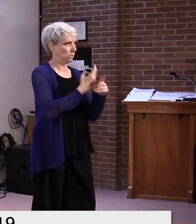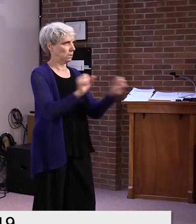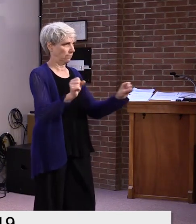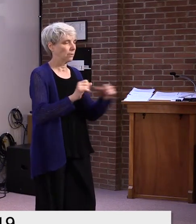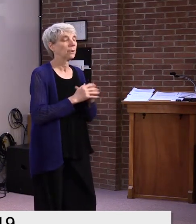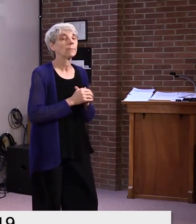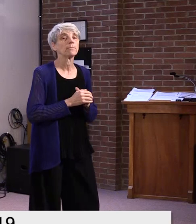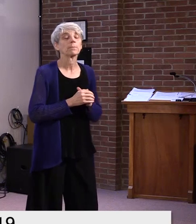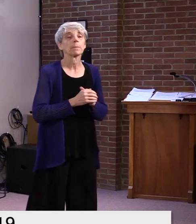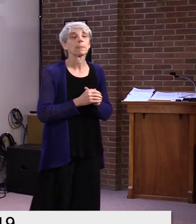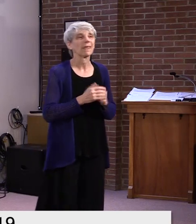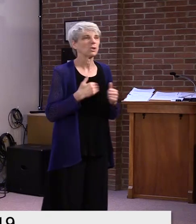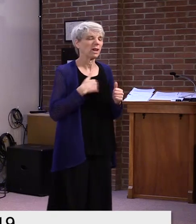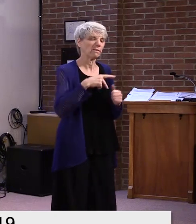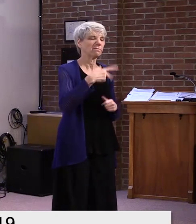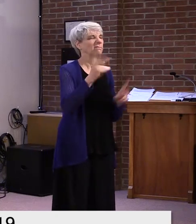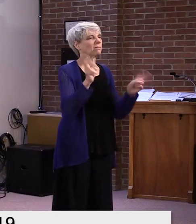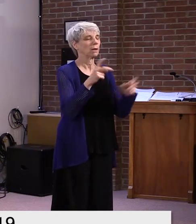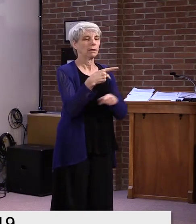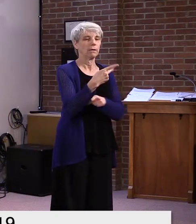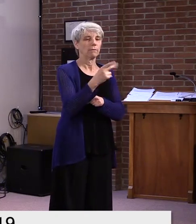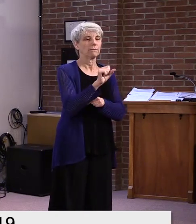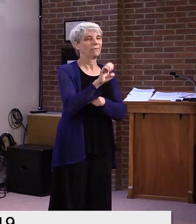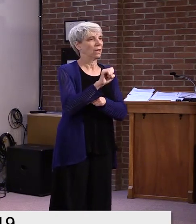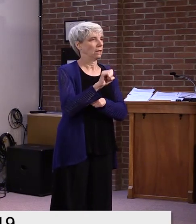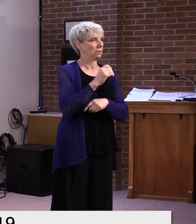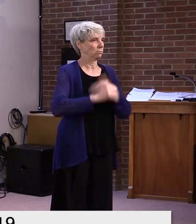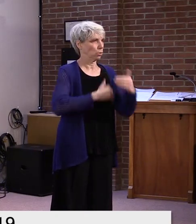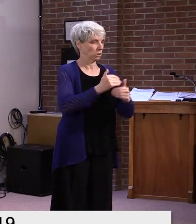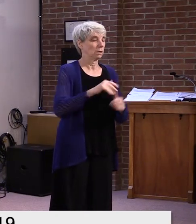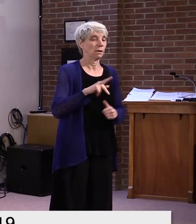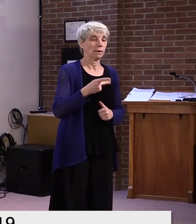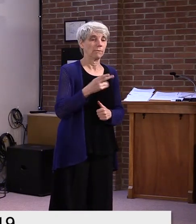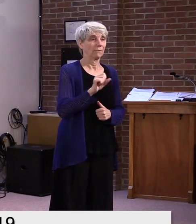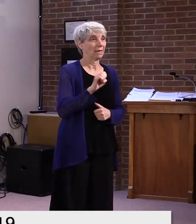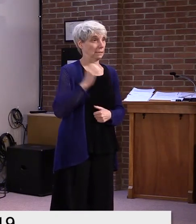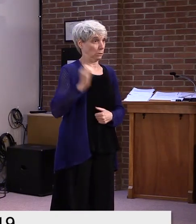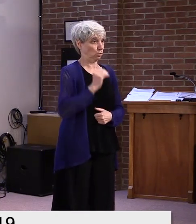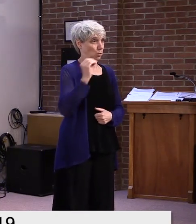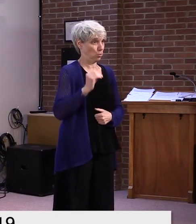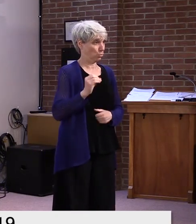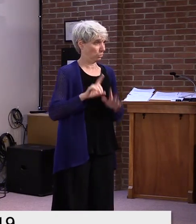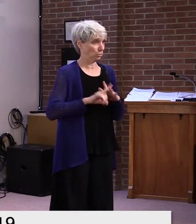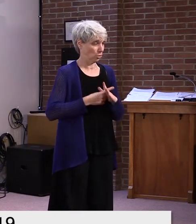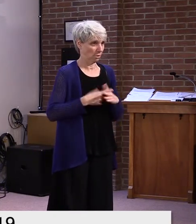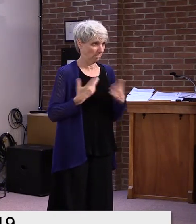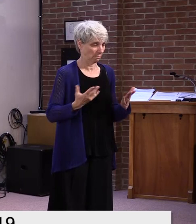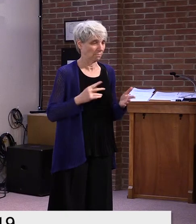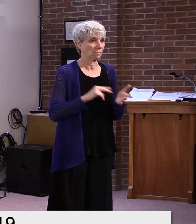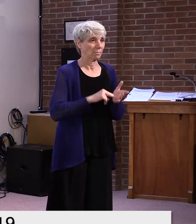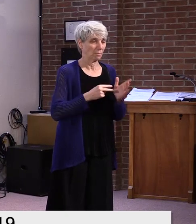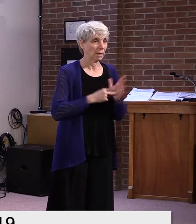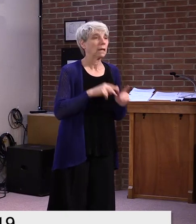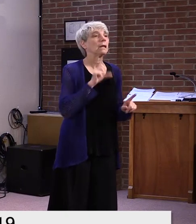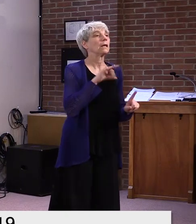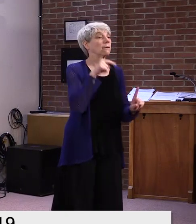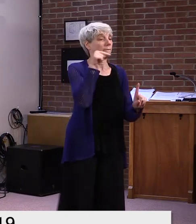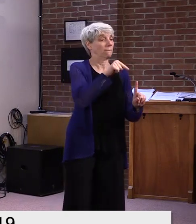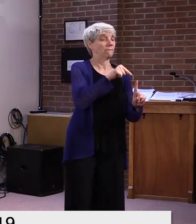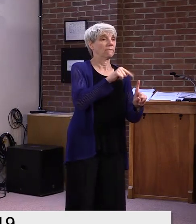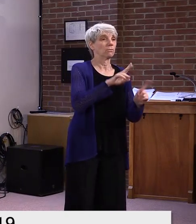the first phase is, well, phase zero is characterized by there being an